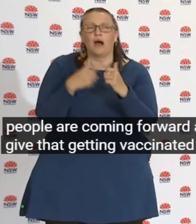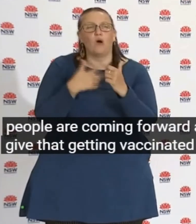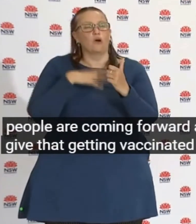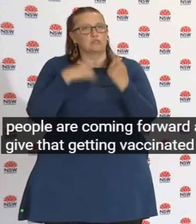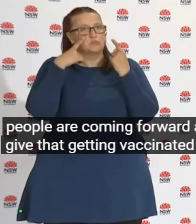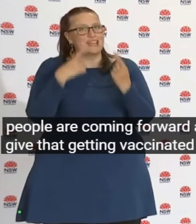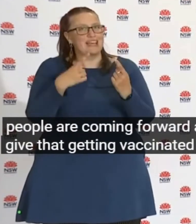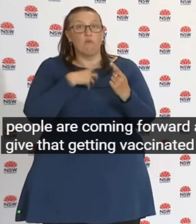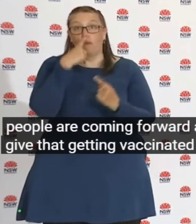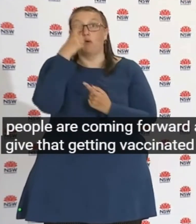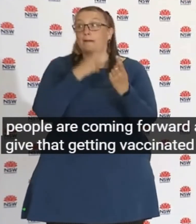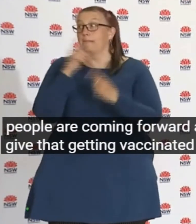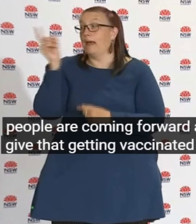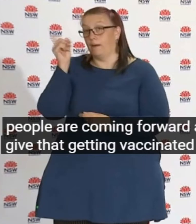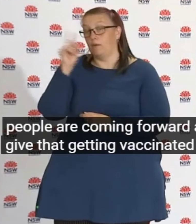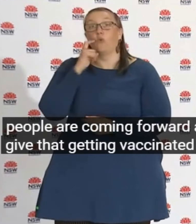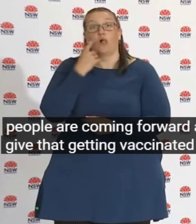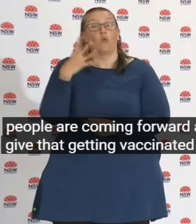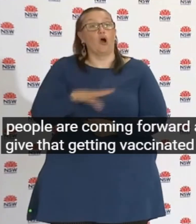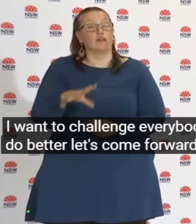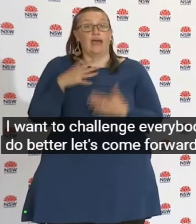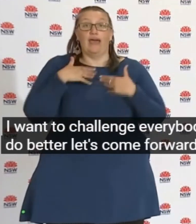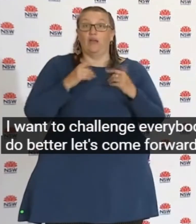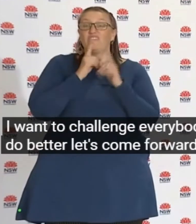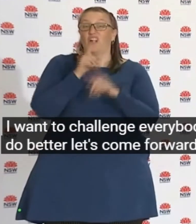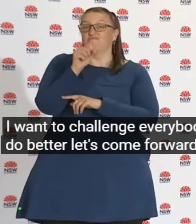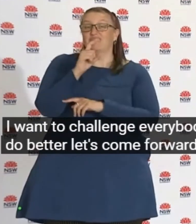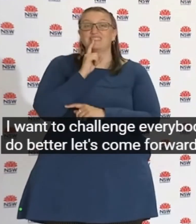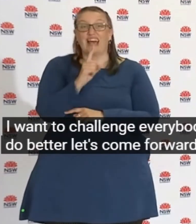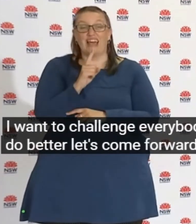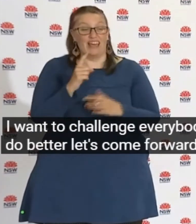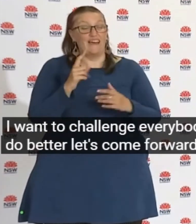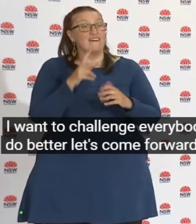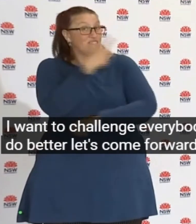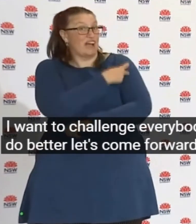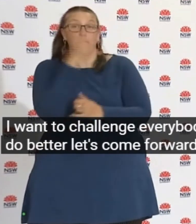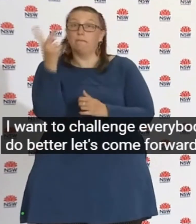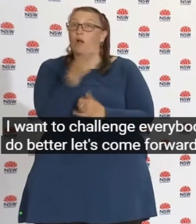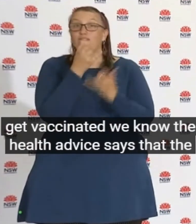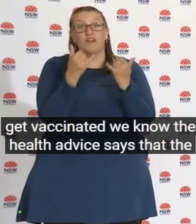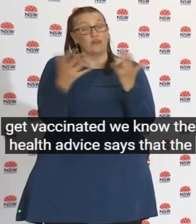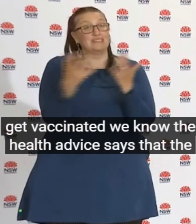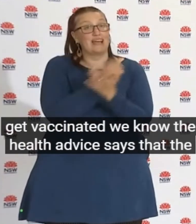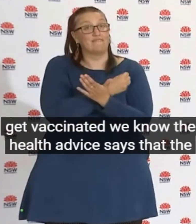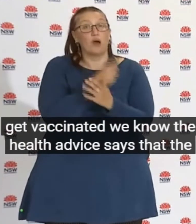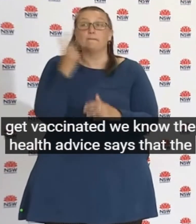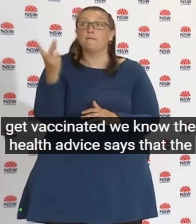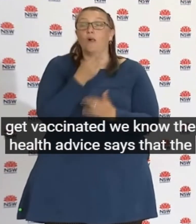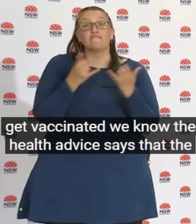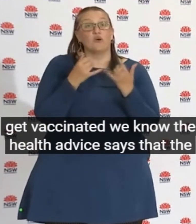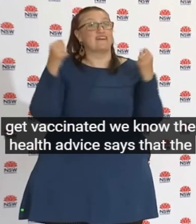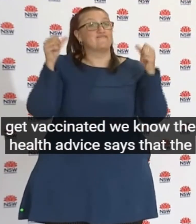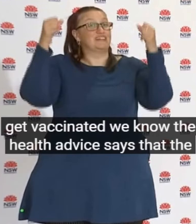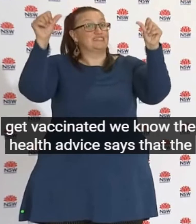better. Let's come forward and get vaccinated. We know the health advice says that the vaccines are both very safe, both very effective. I'm heartened by the